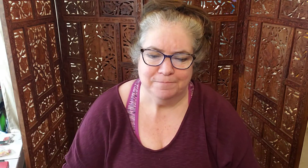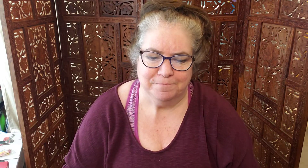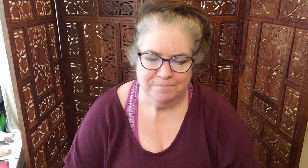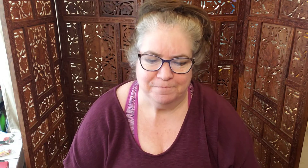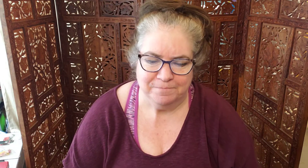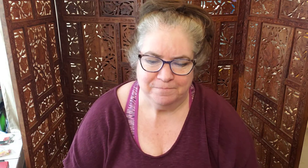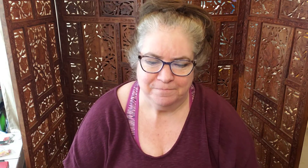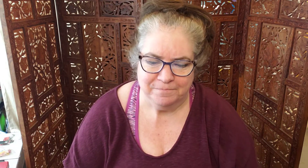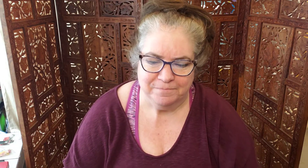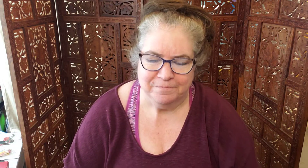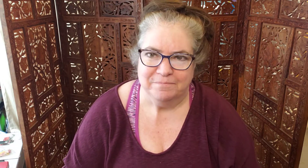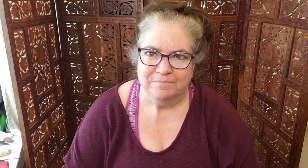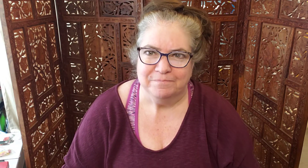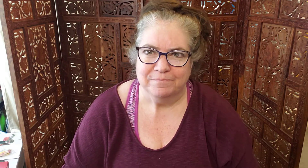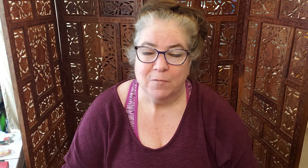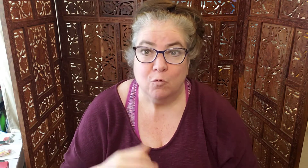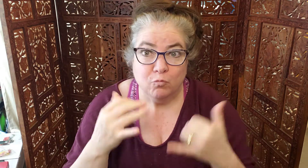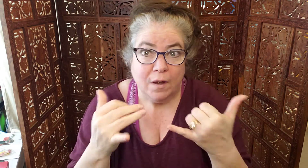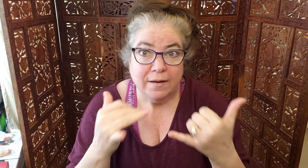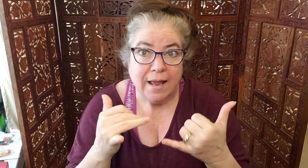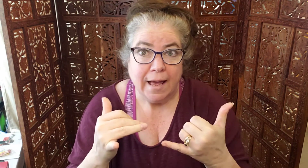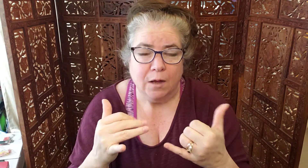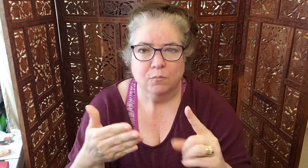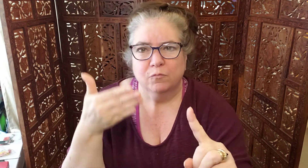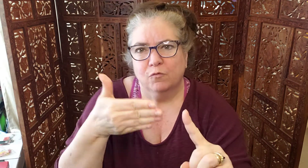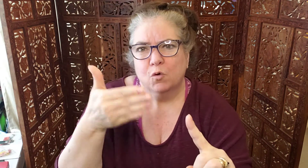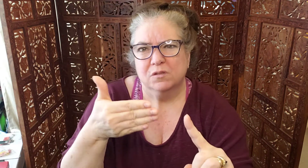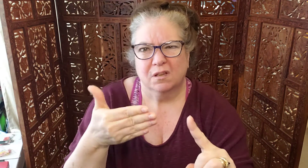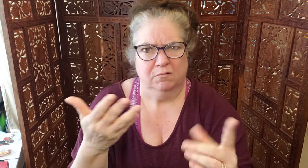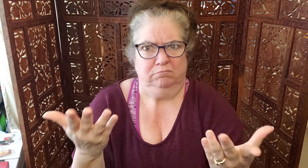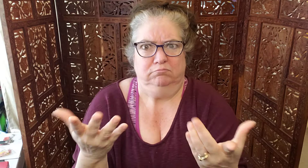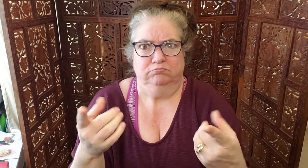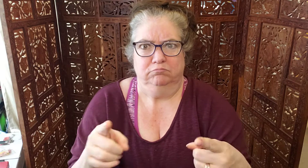history is what I want to focus on right now.